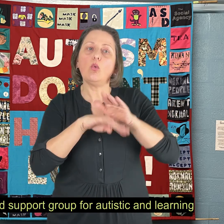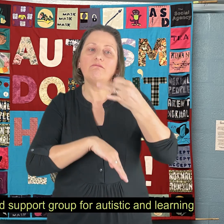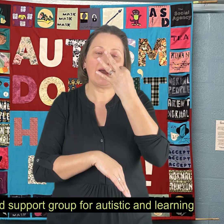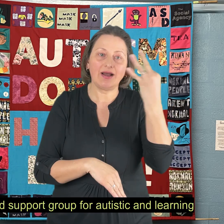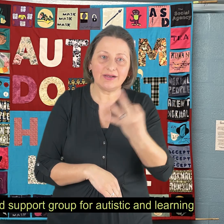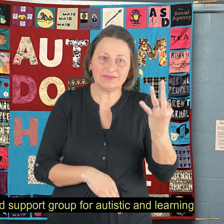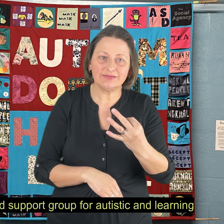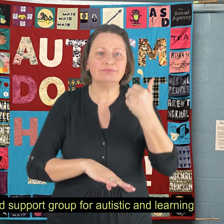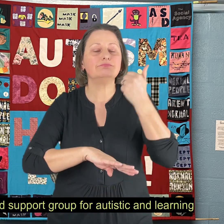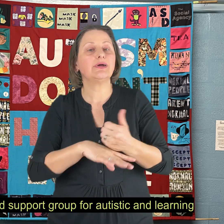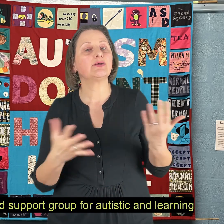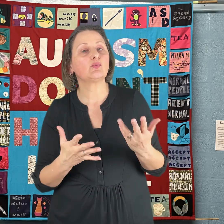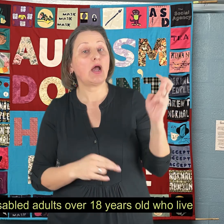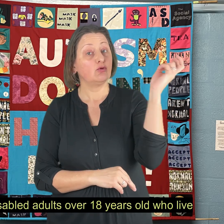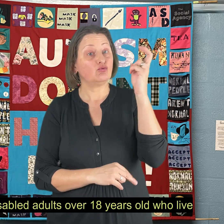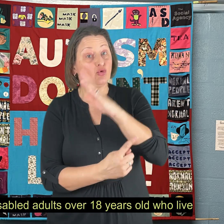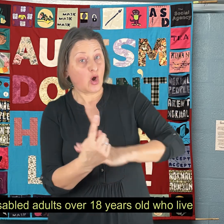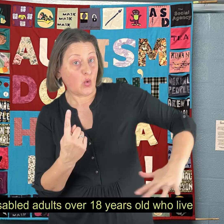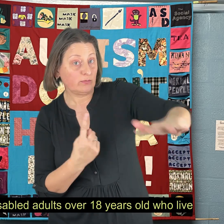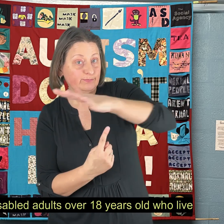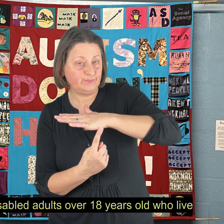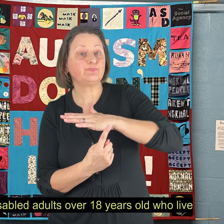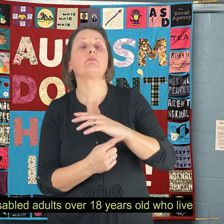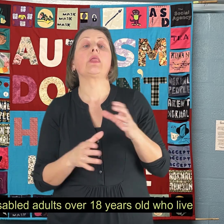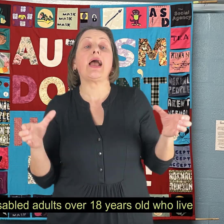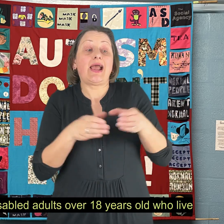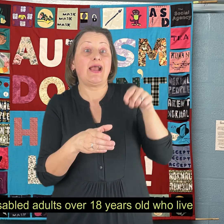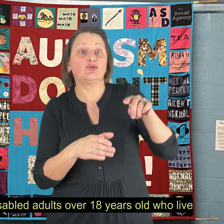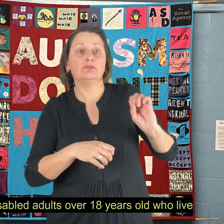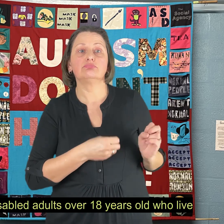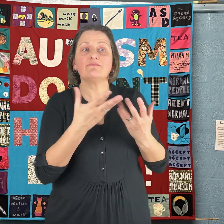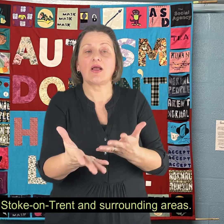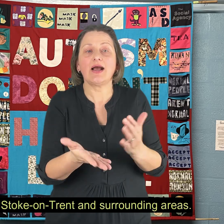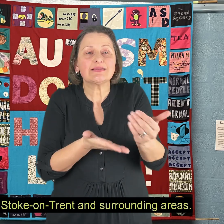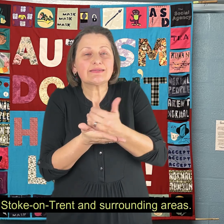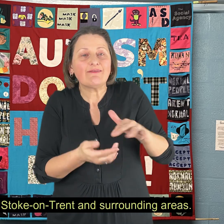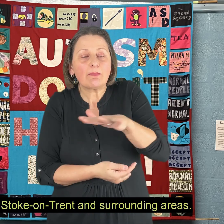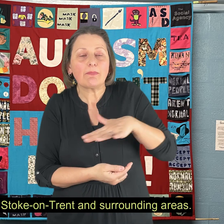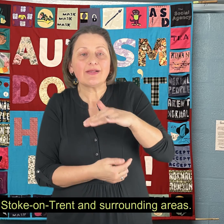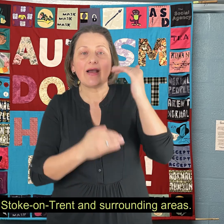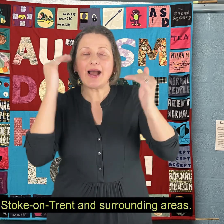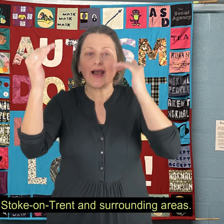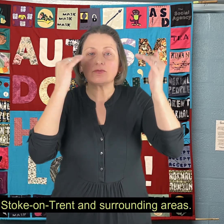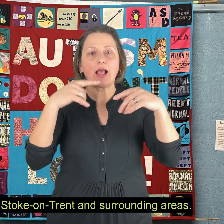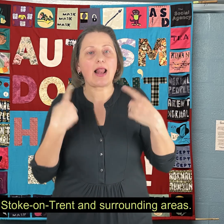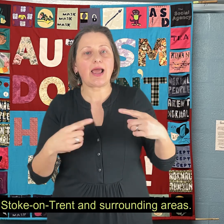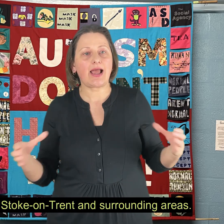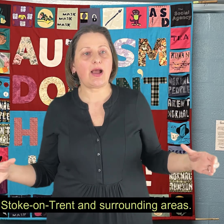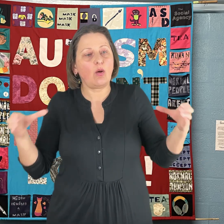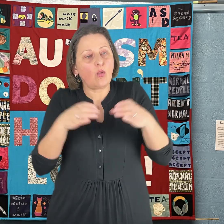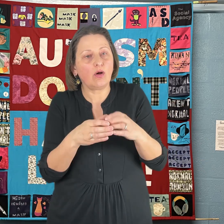support group for autistic and learning disabled adults over 18 years old who live in Stoke-on-Trent and